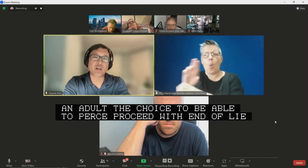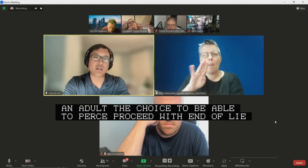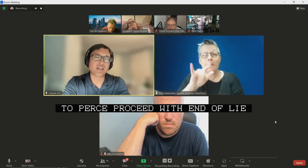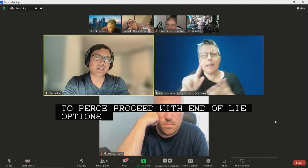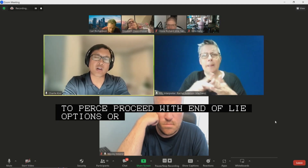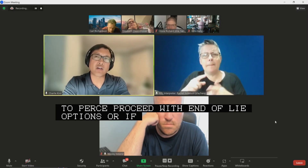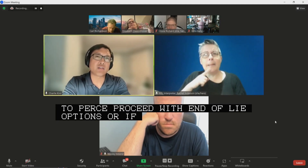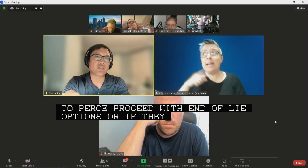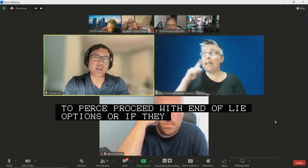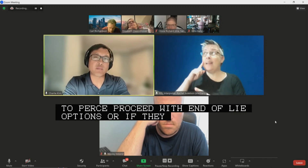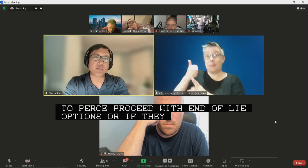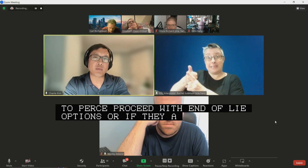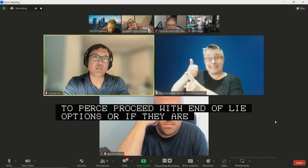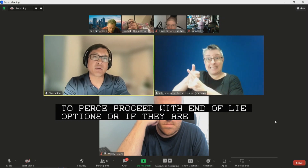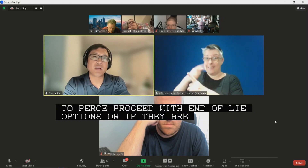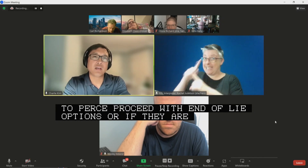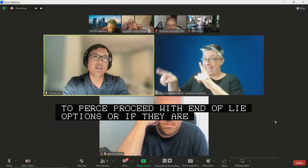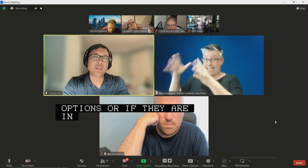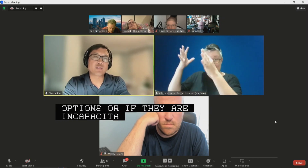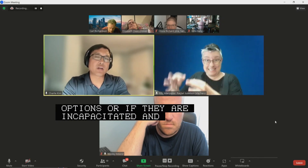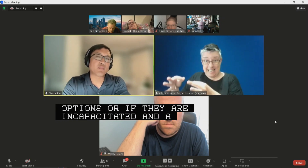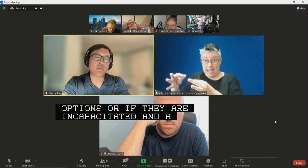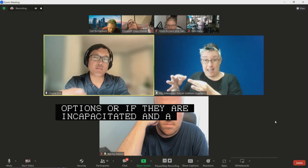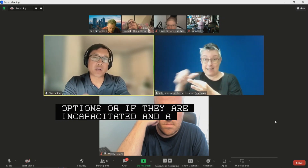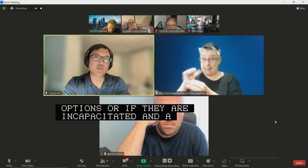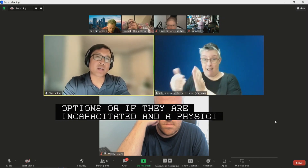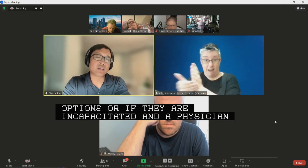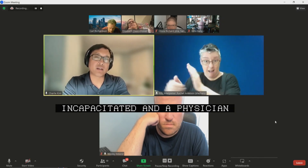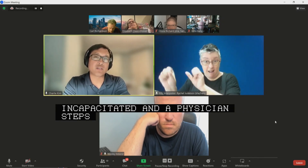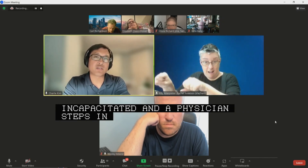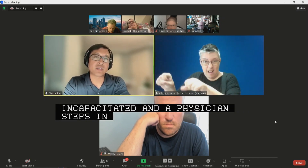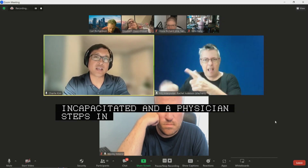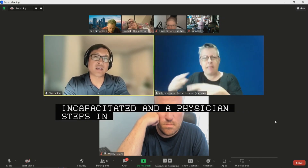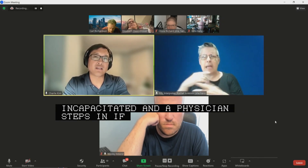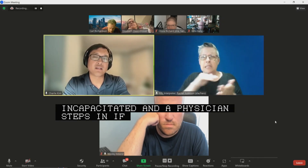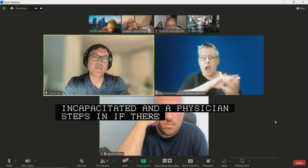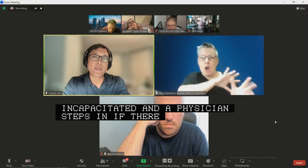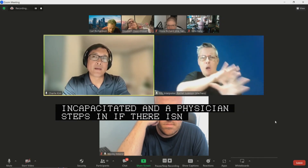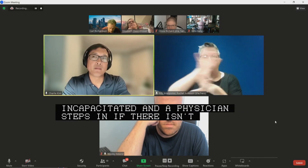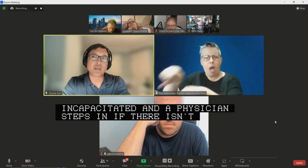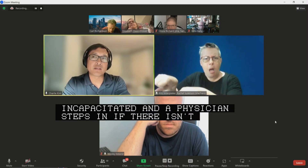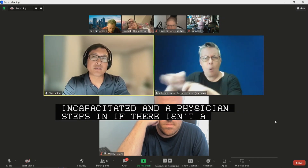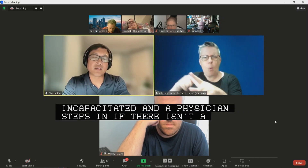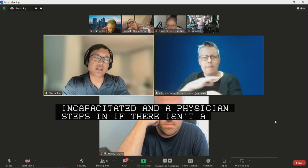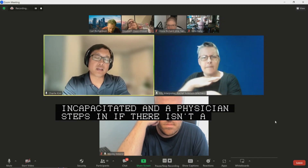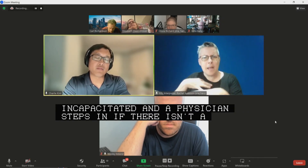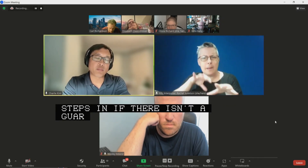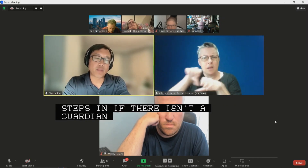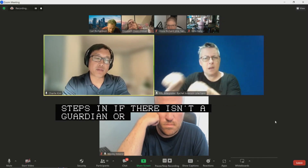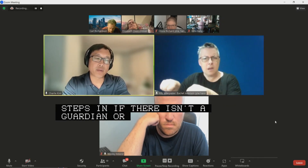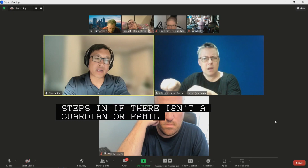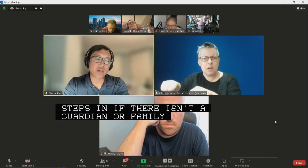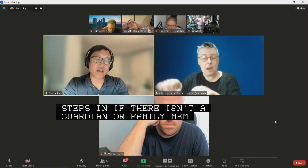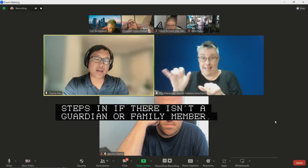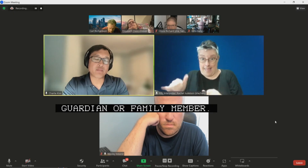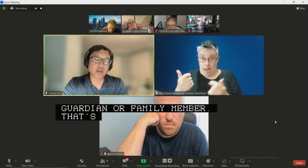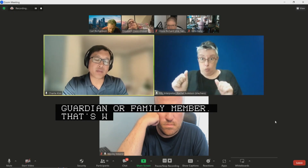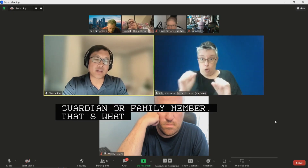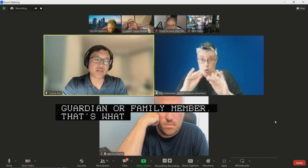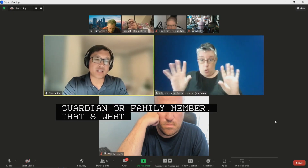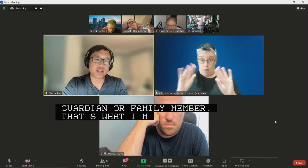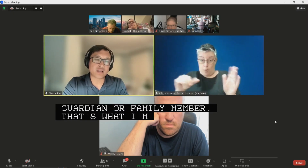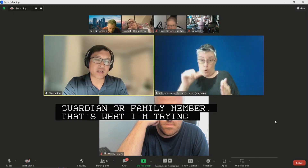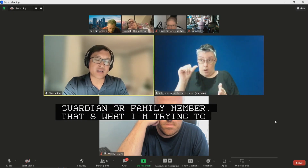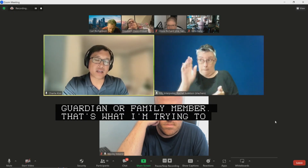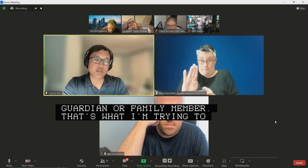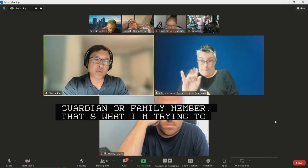isn't a guardian or family member? That's what I'm trying to understand. Because again, from my perspective, I'm